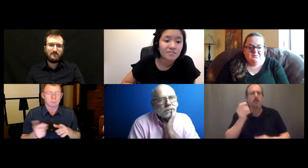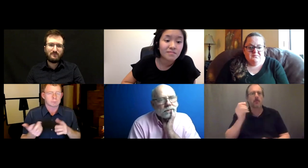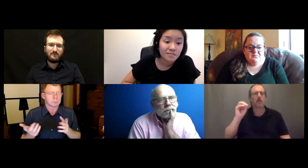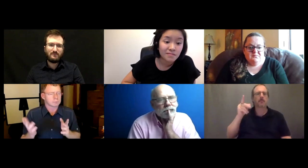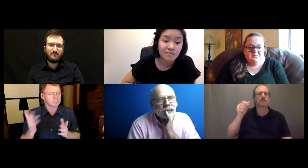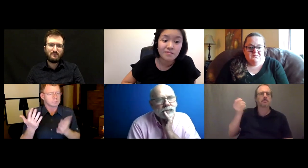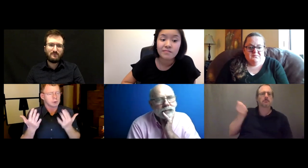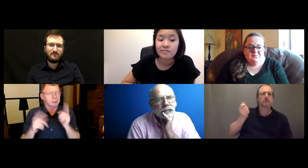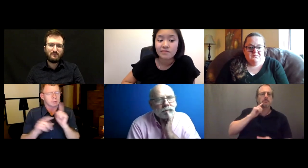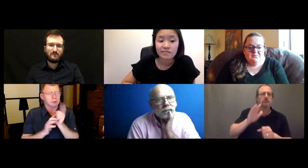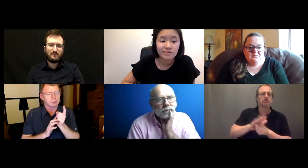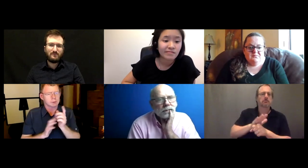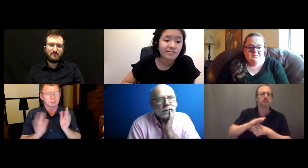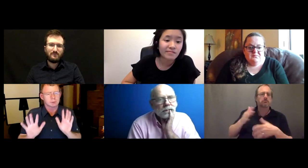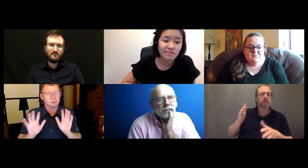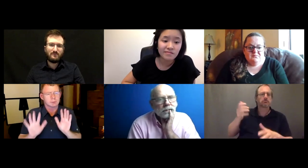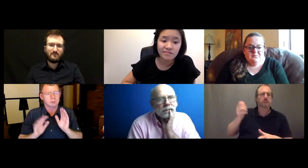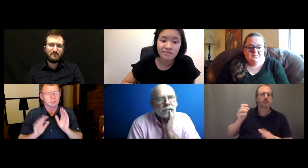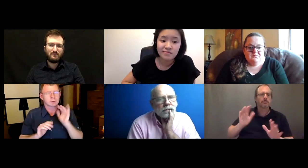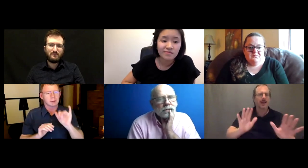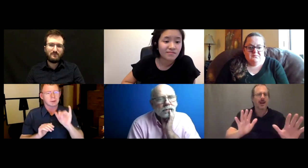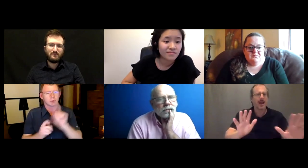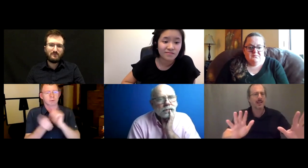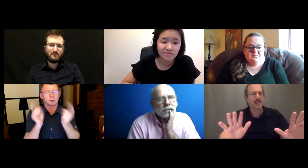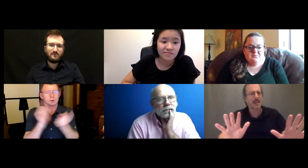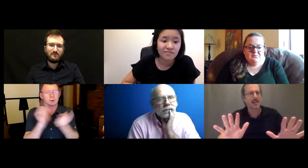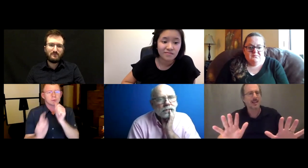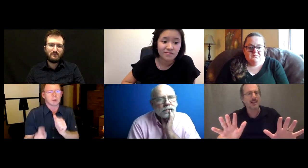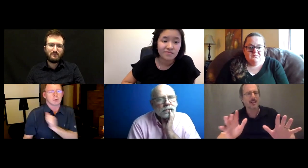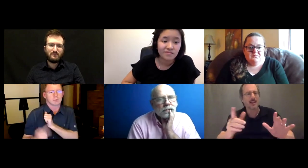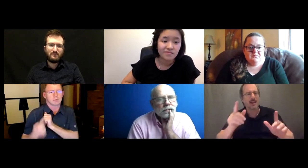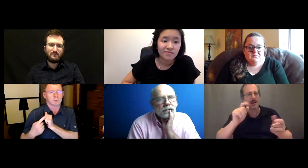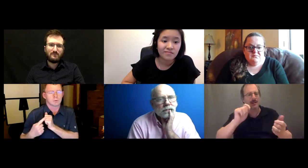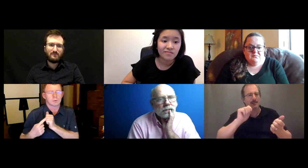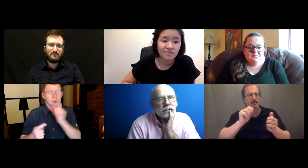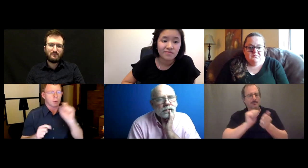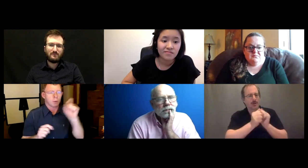don't understand the benefits. So quite often they'll say, I'm on ODSP,